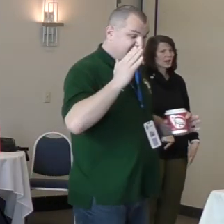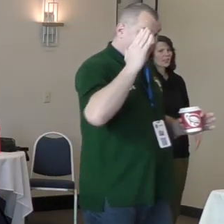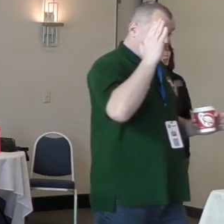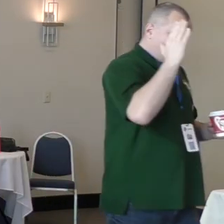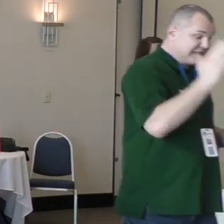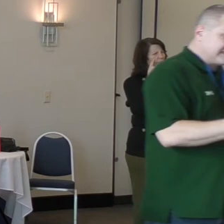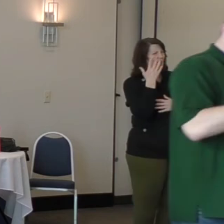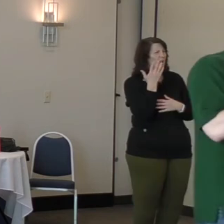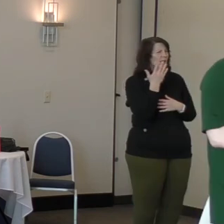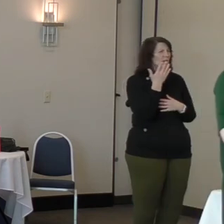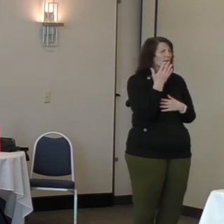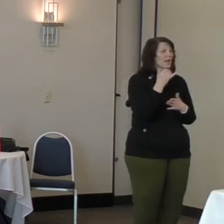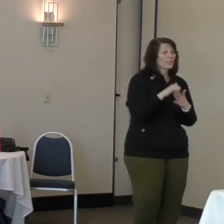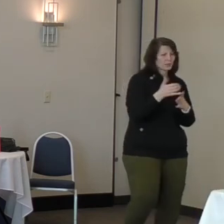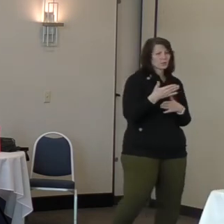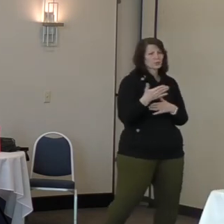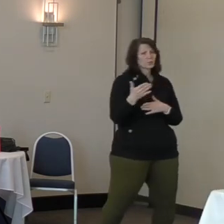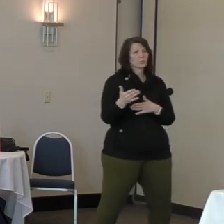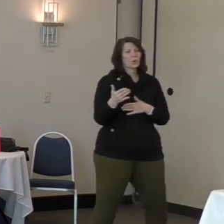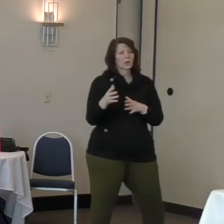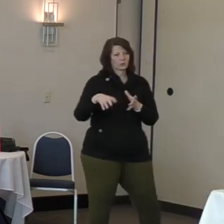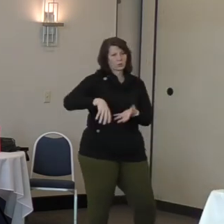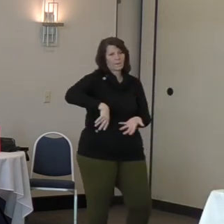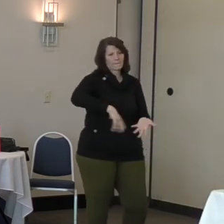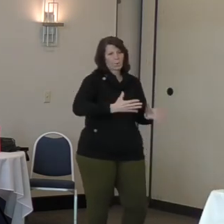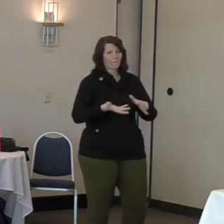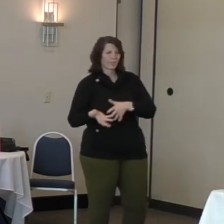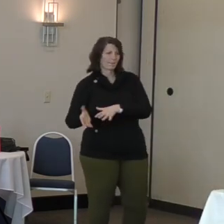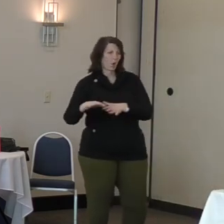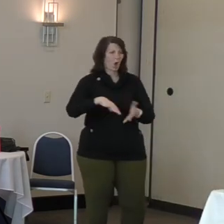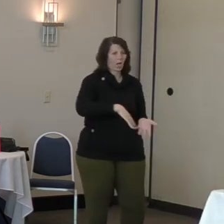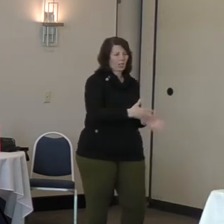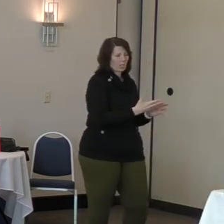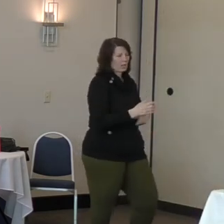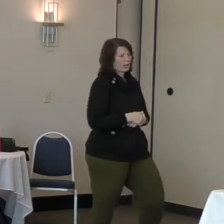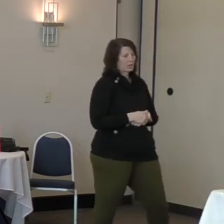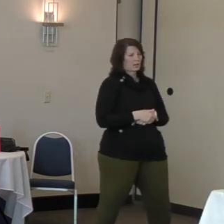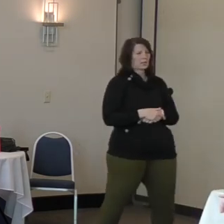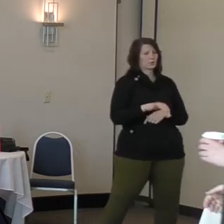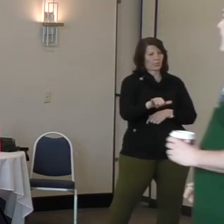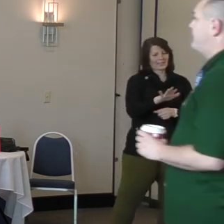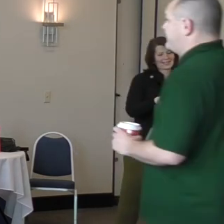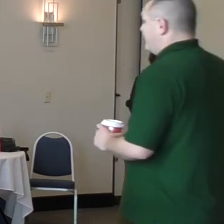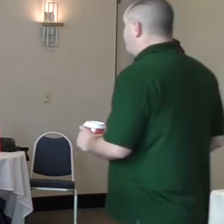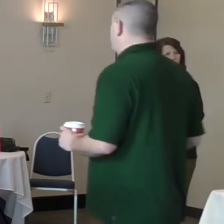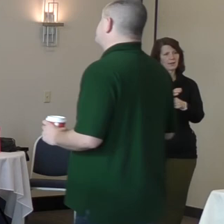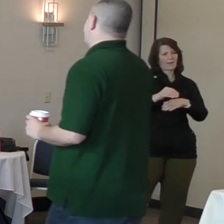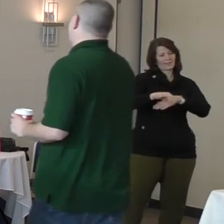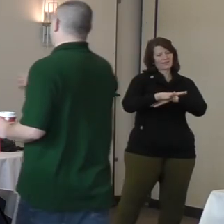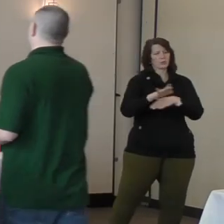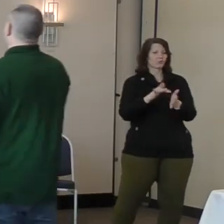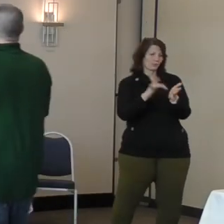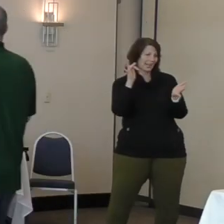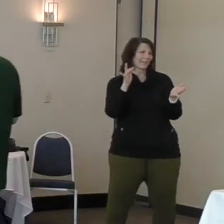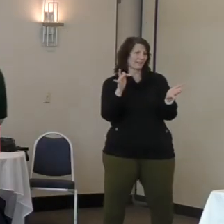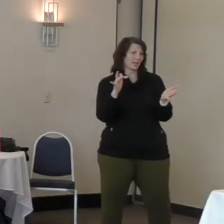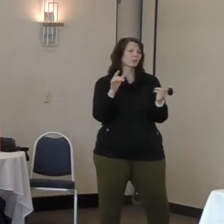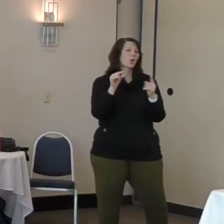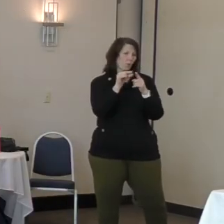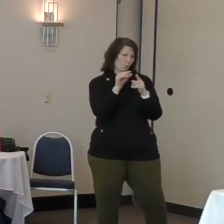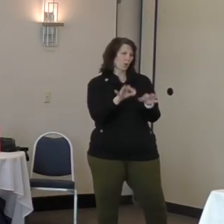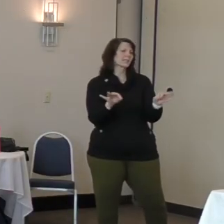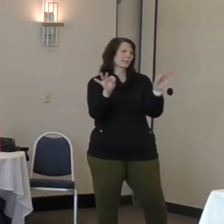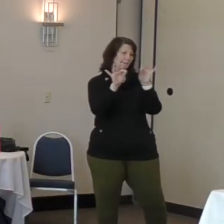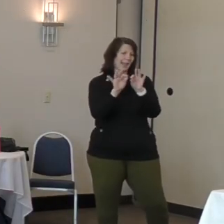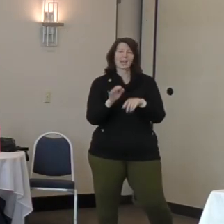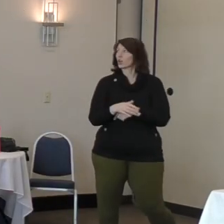it as, this is a tool for us to move the ball to this area of the field and take advantage of it. You know, words matter, right? So if you look